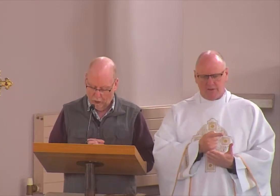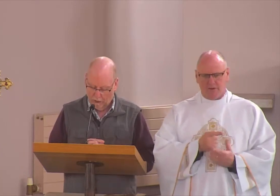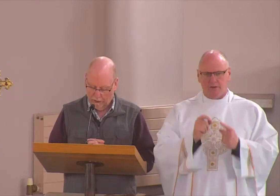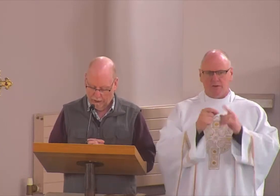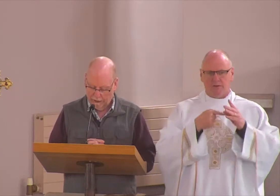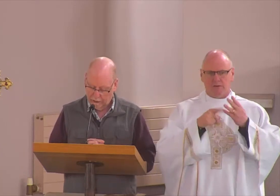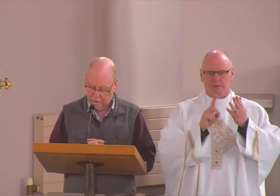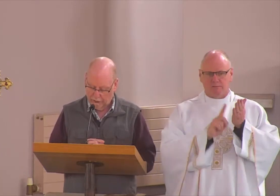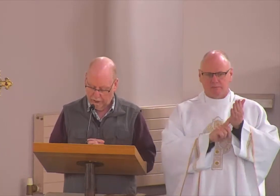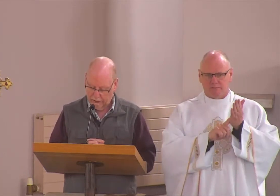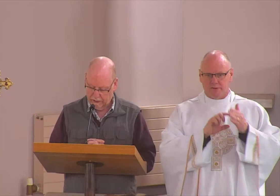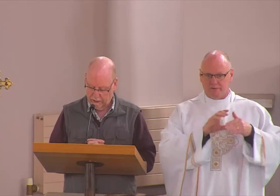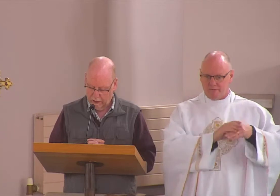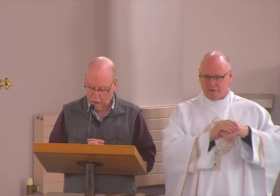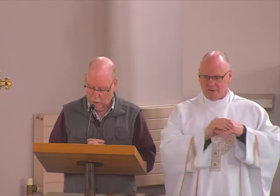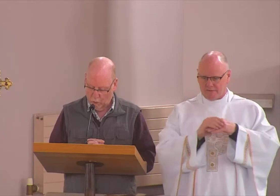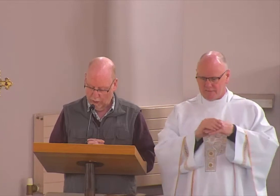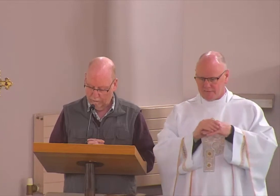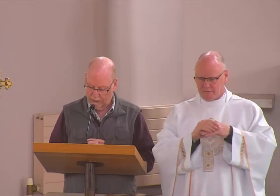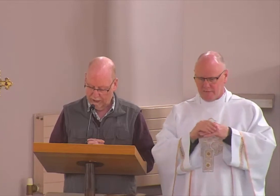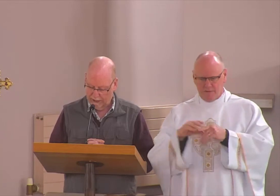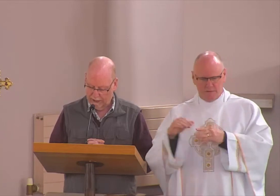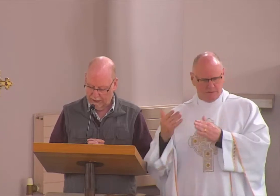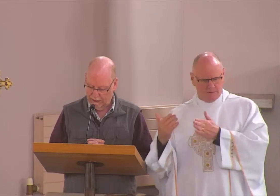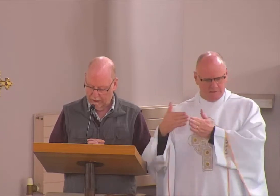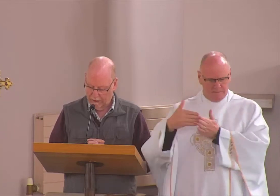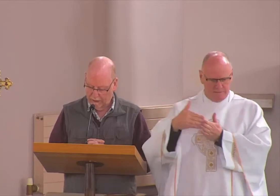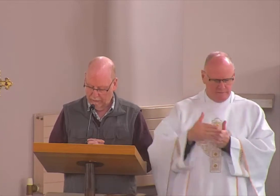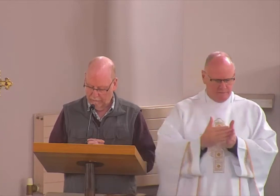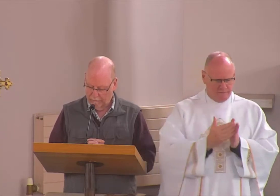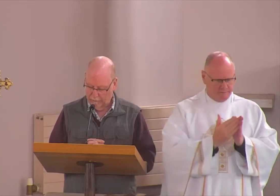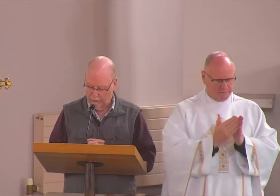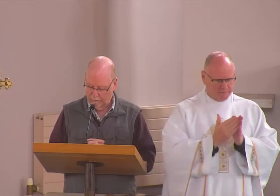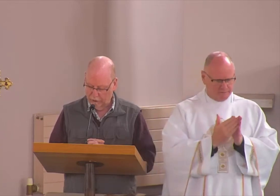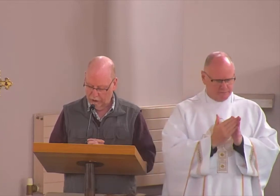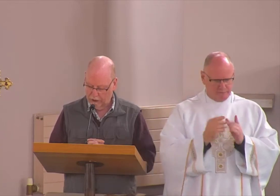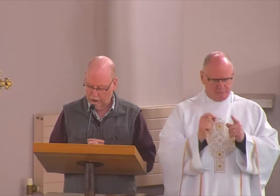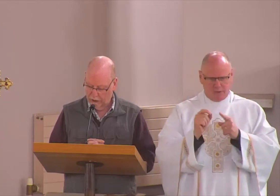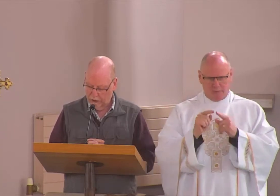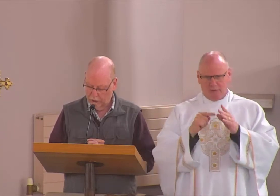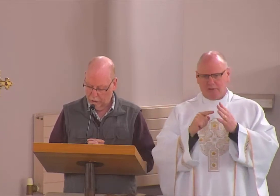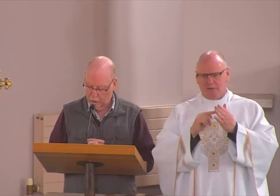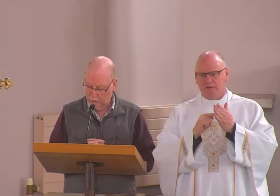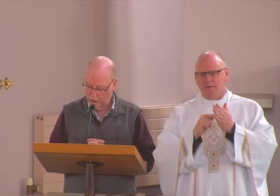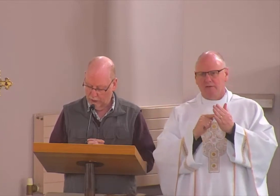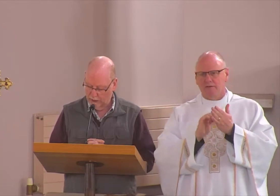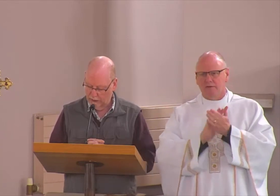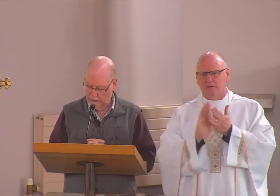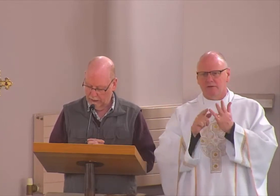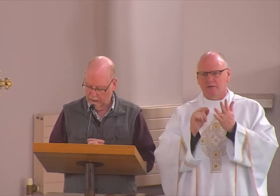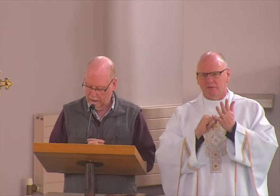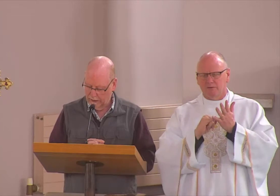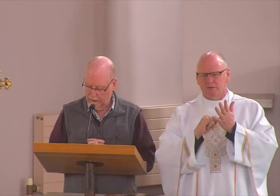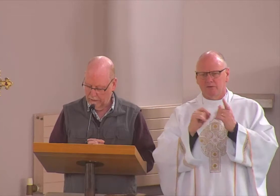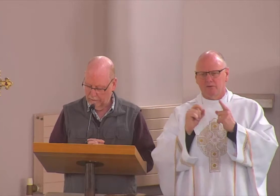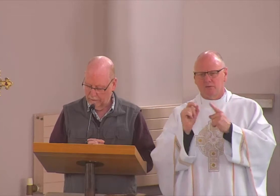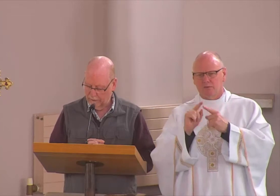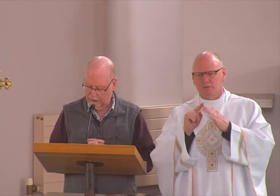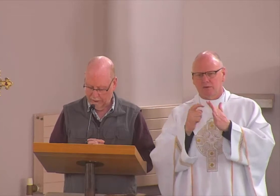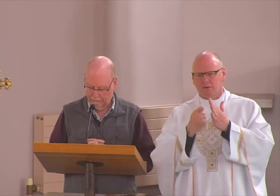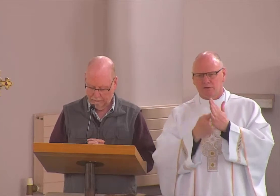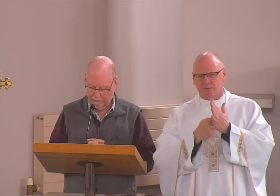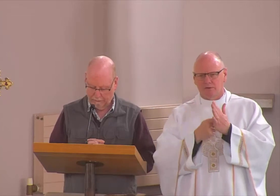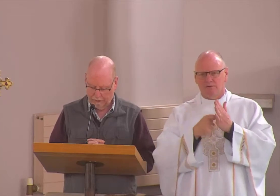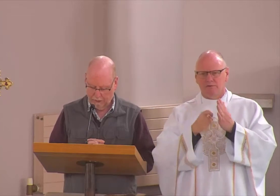Paul and his friends went by sea from Paphos to Perga and